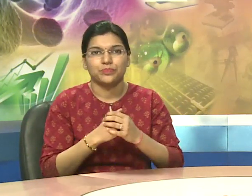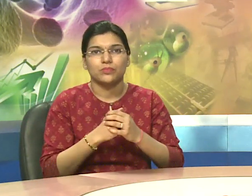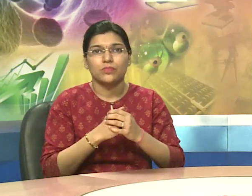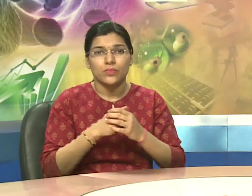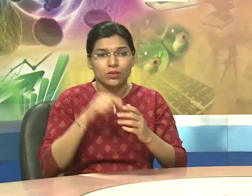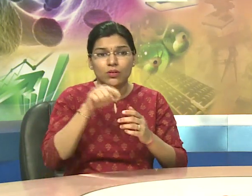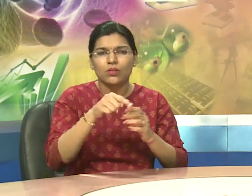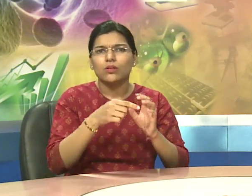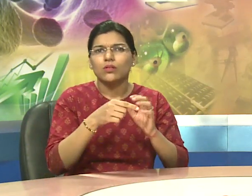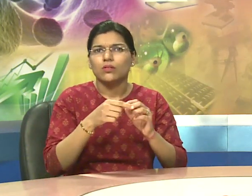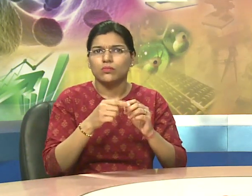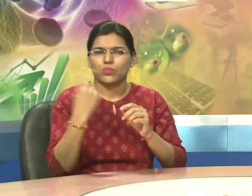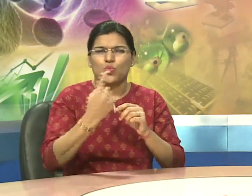Transport services.